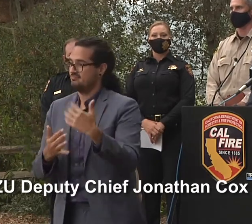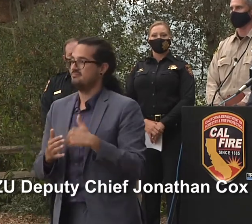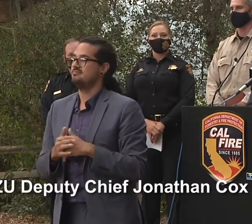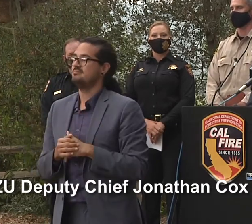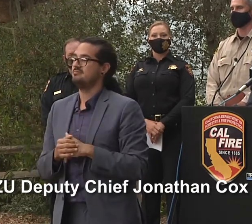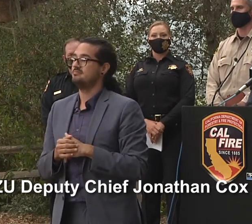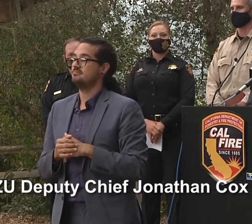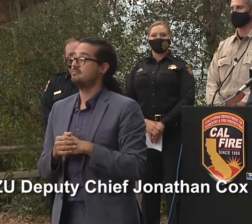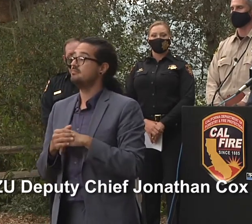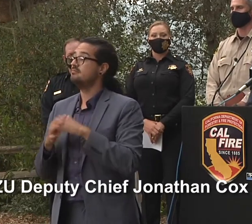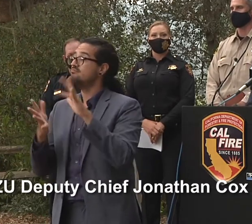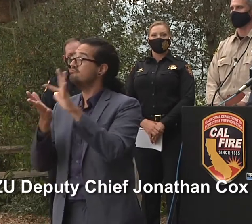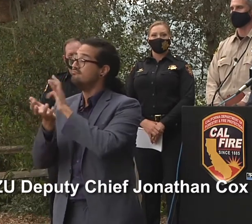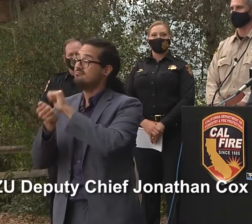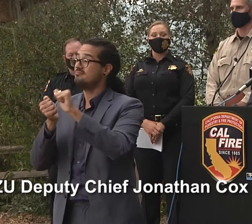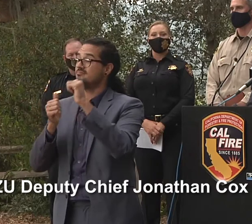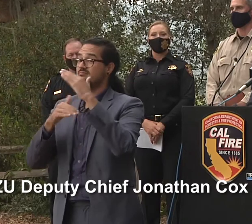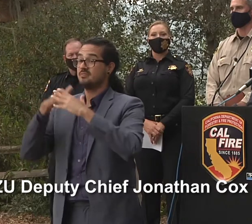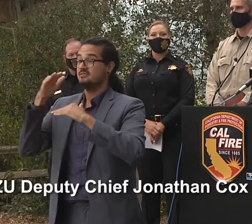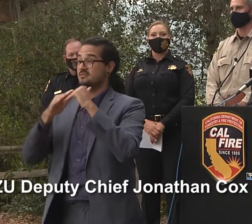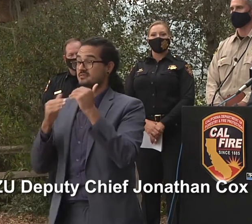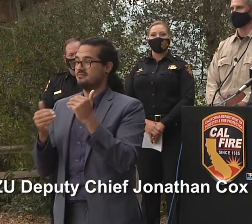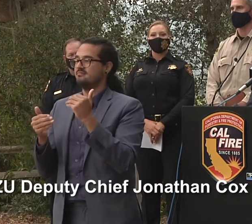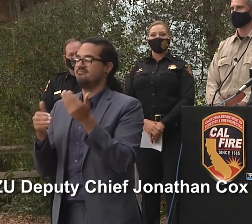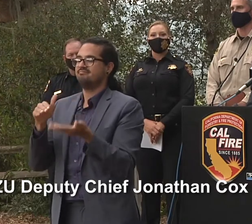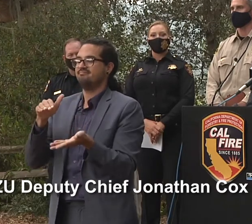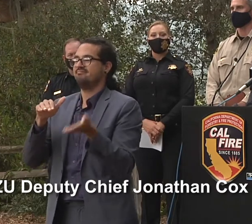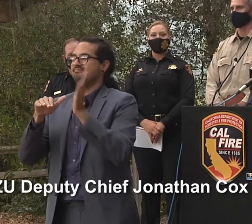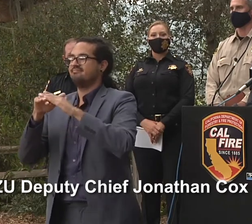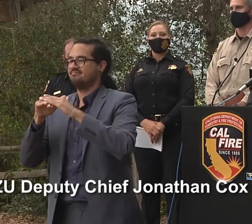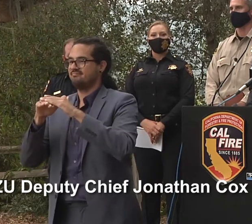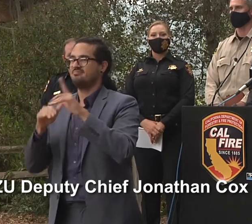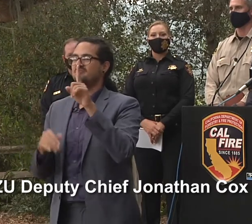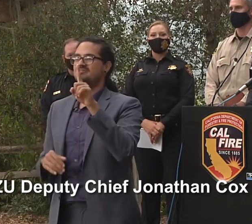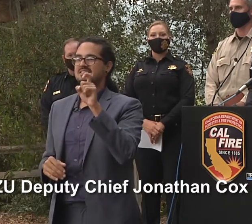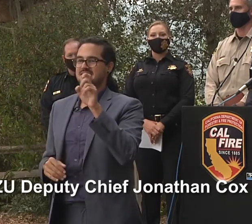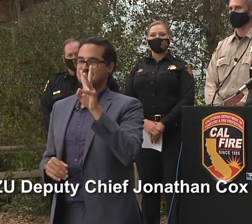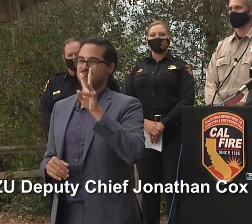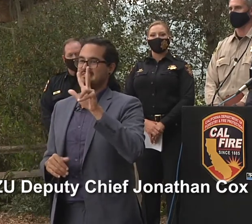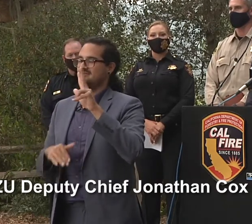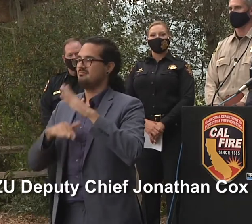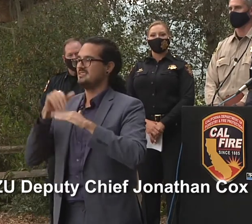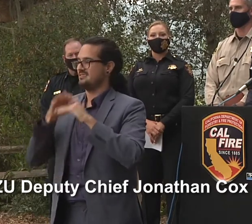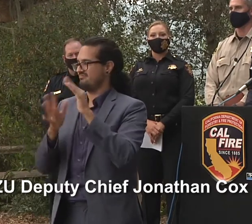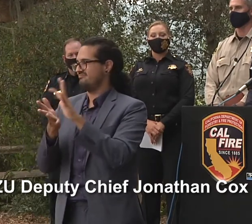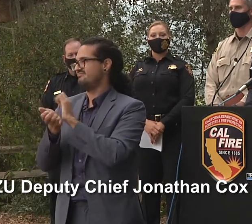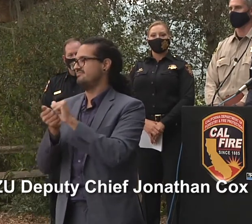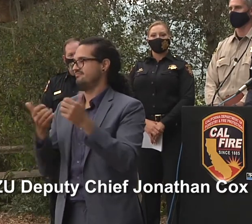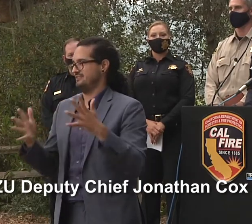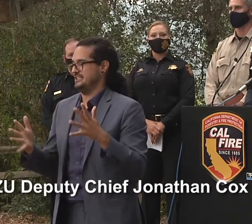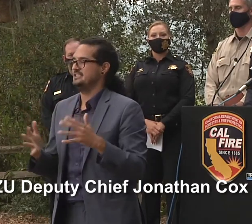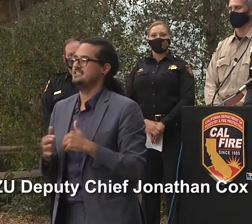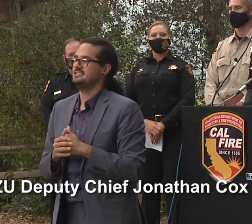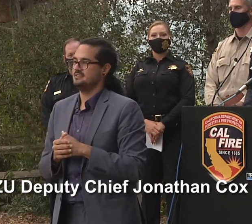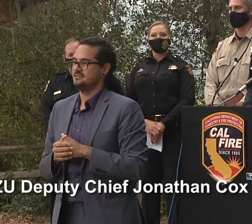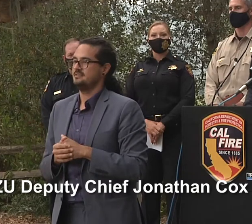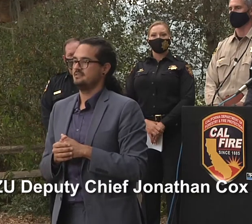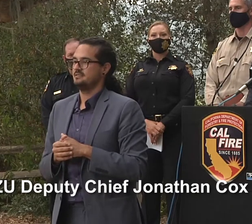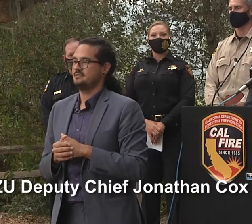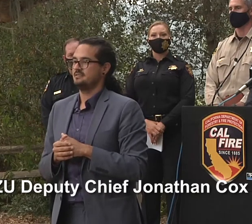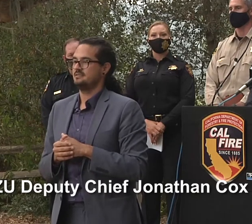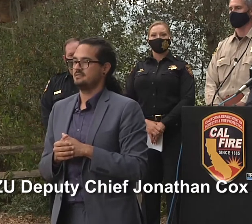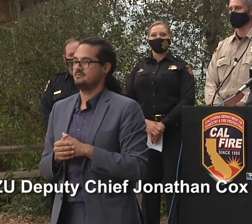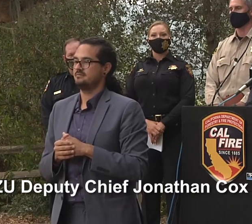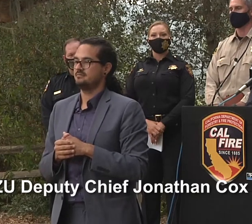been destroyed. 163 structures is where we stand this evening. That number broken down is 152